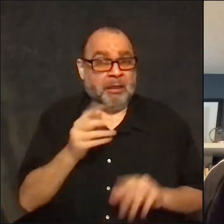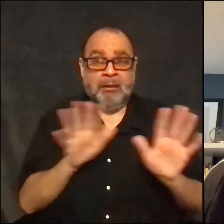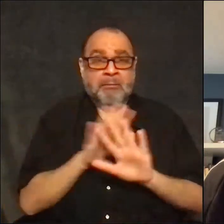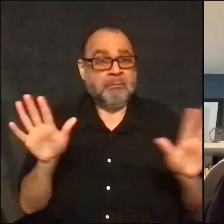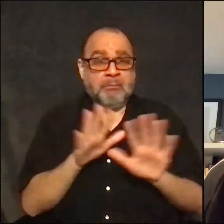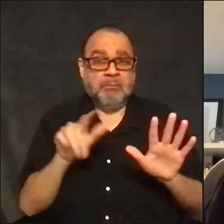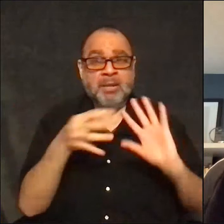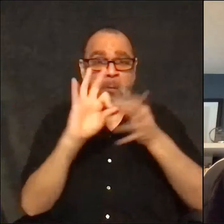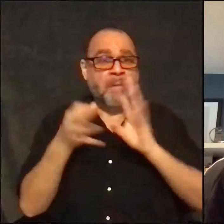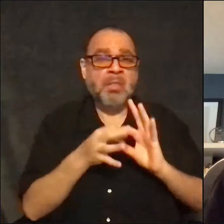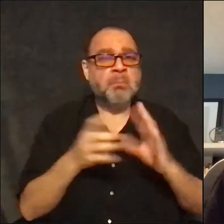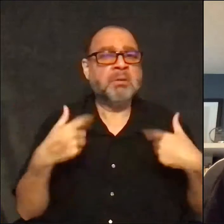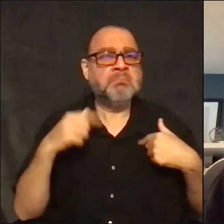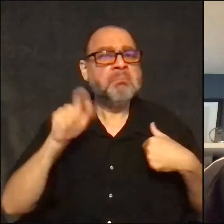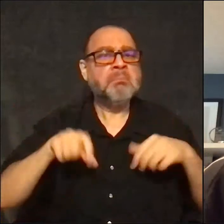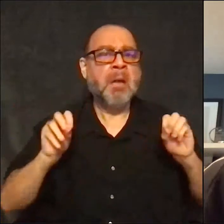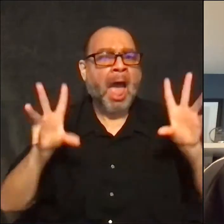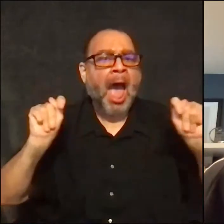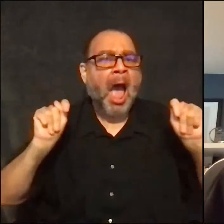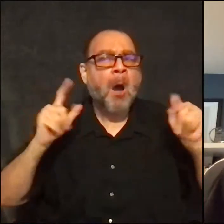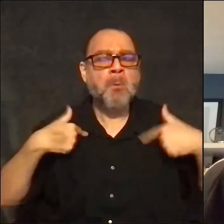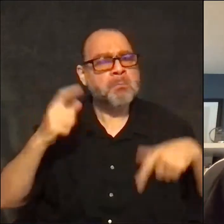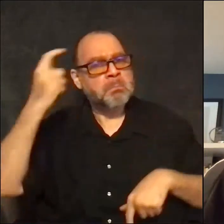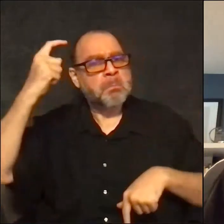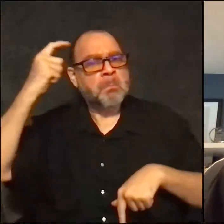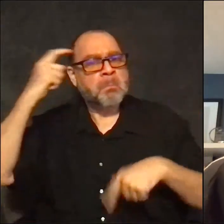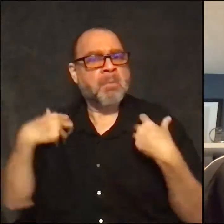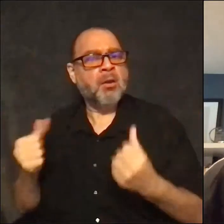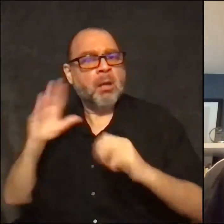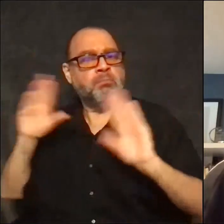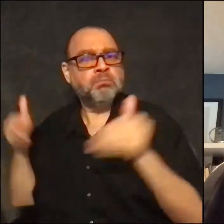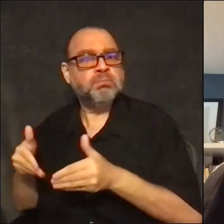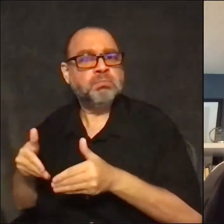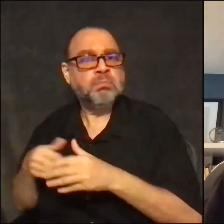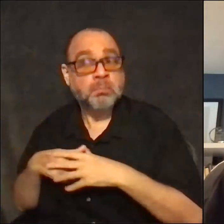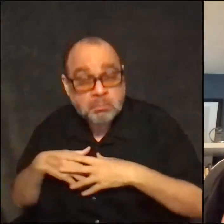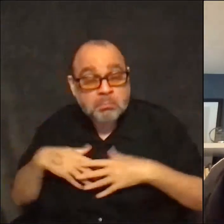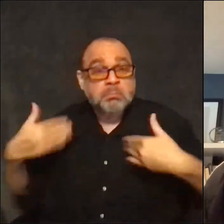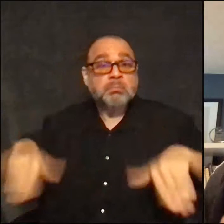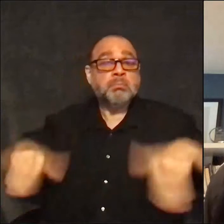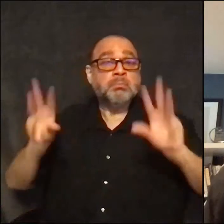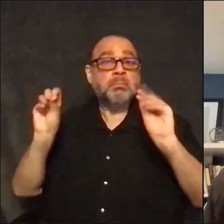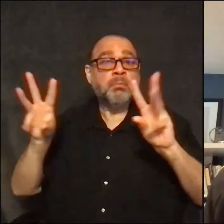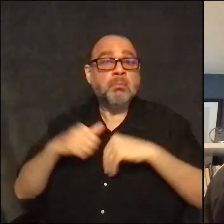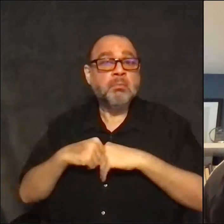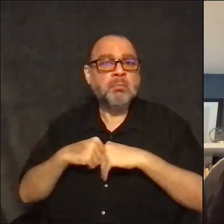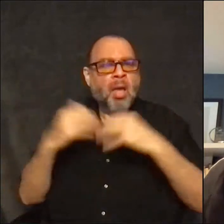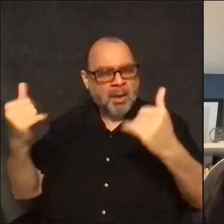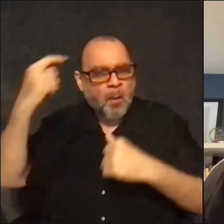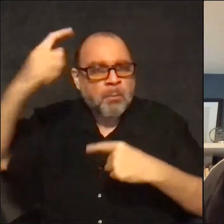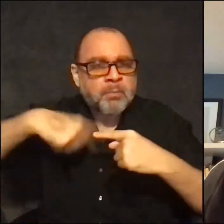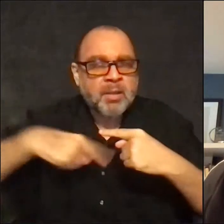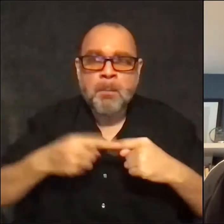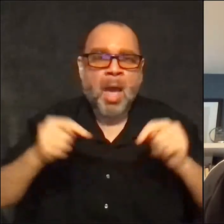this home to the world of tech and startups and entrepreneurship. Just think for a minute about all the serial entrepreneurs that